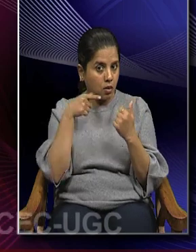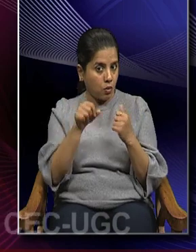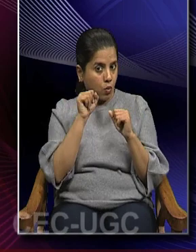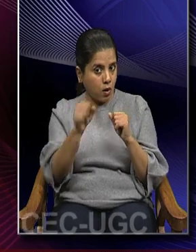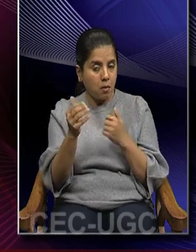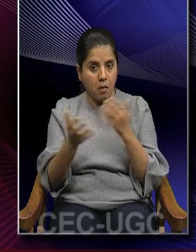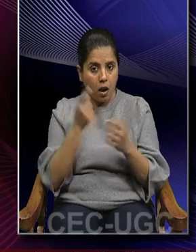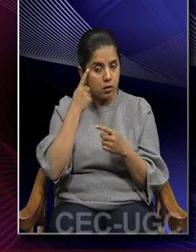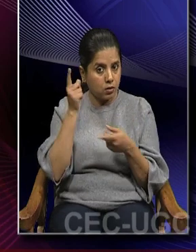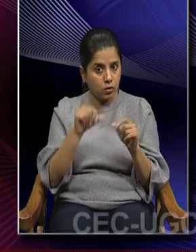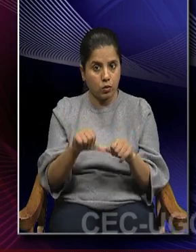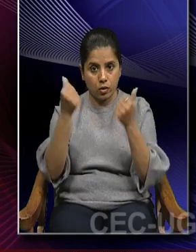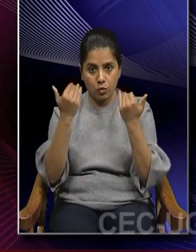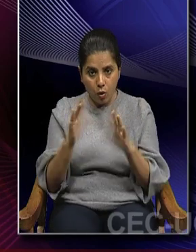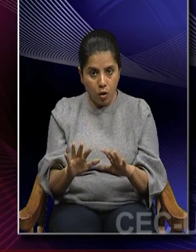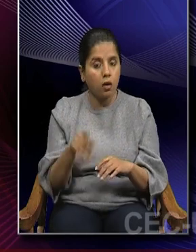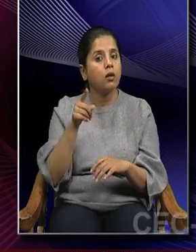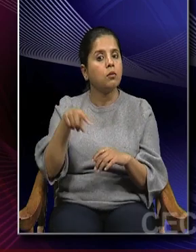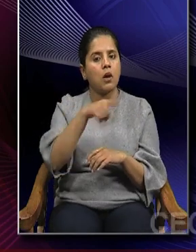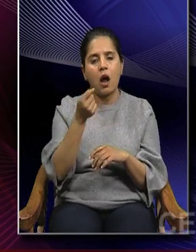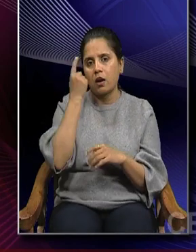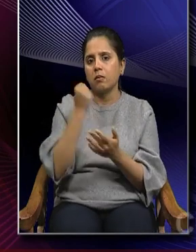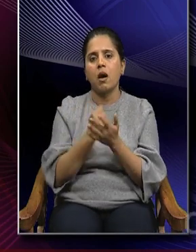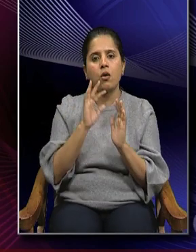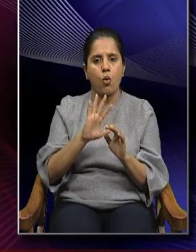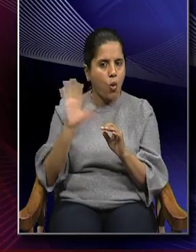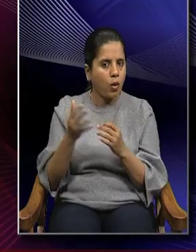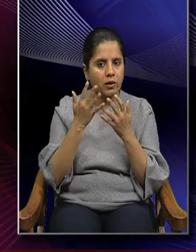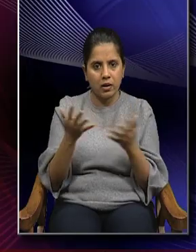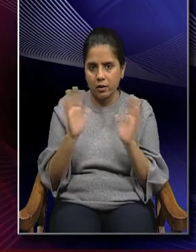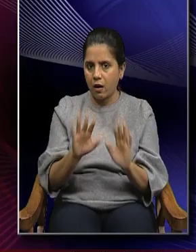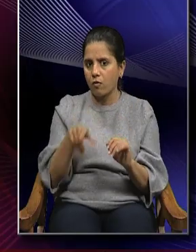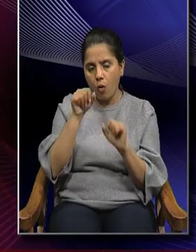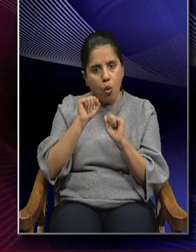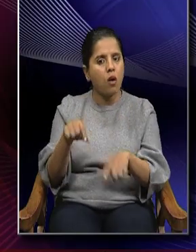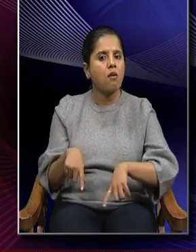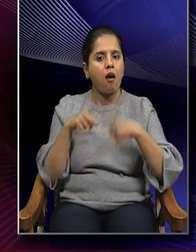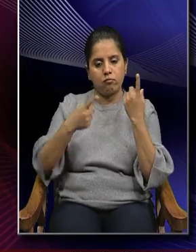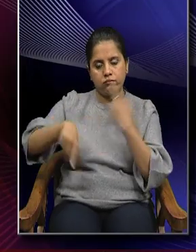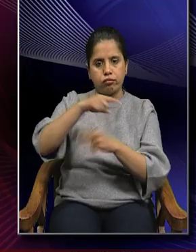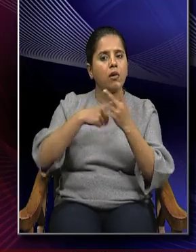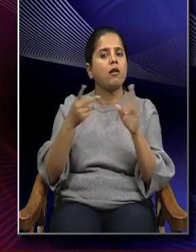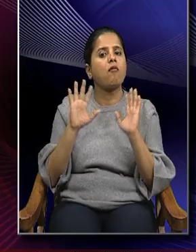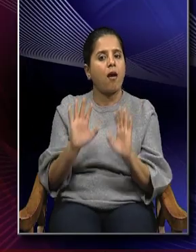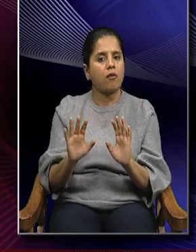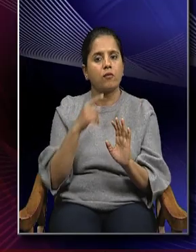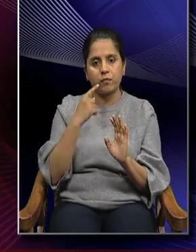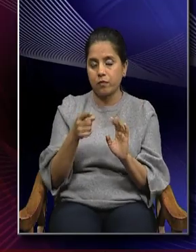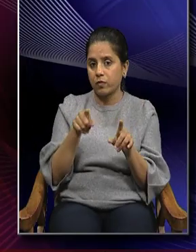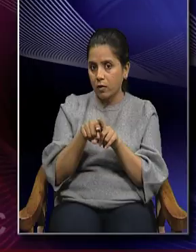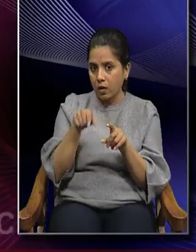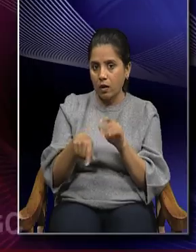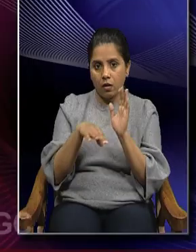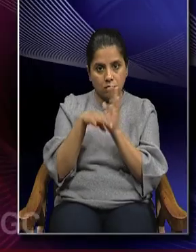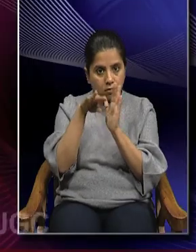marketing strategies, you should understand that every product has its own life cycle, and according to the stage